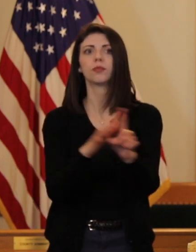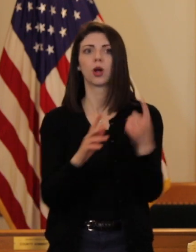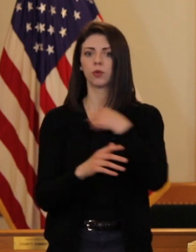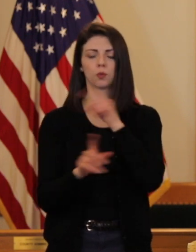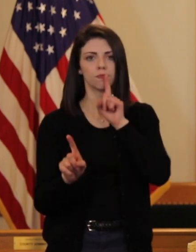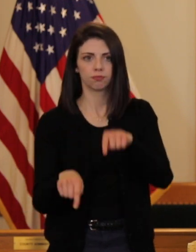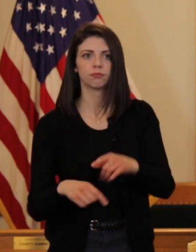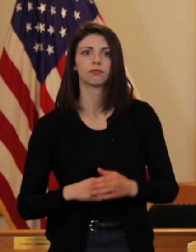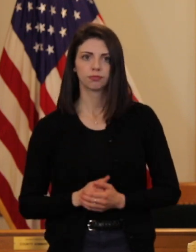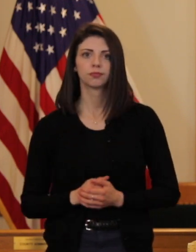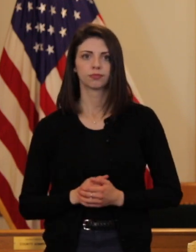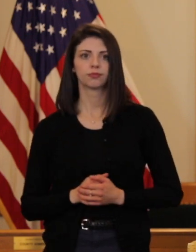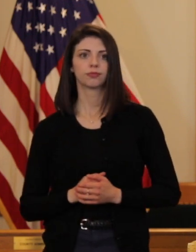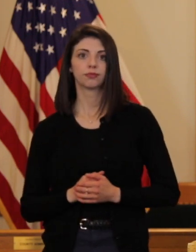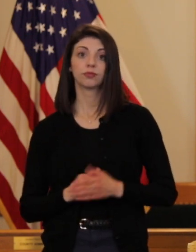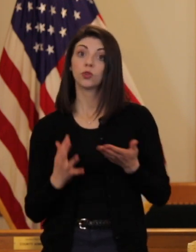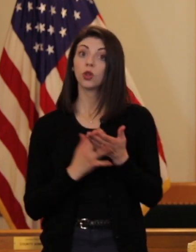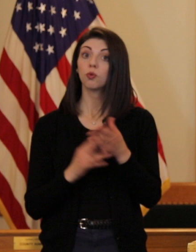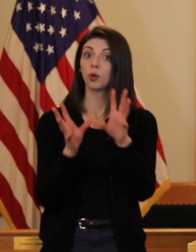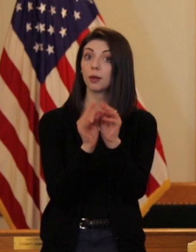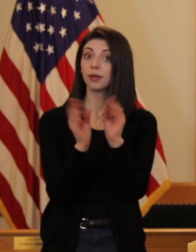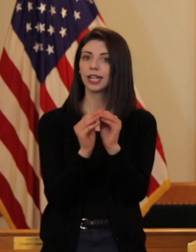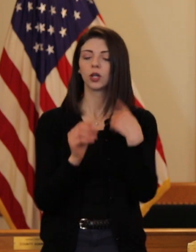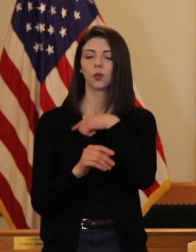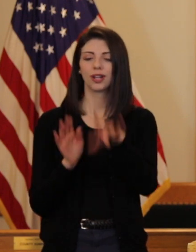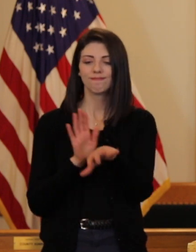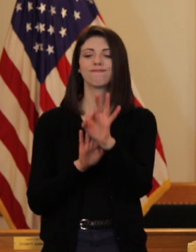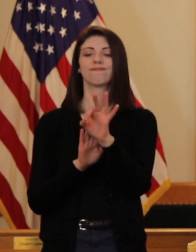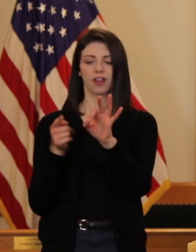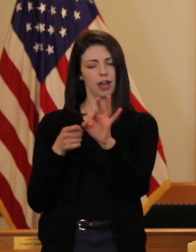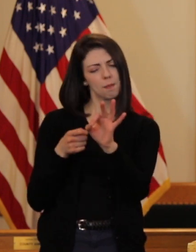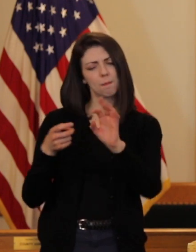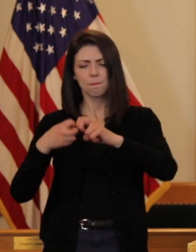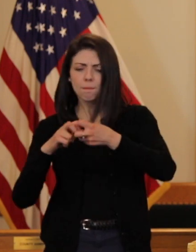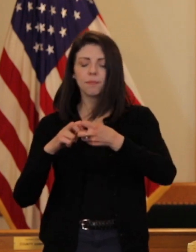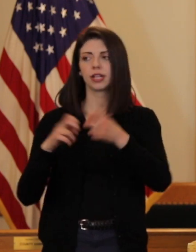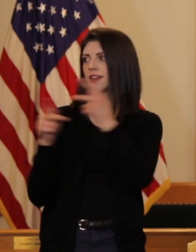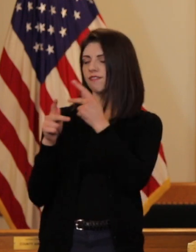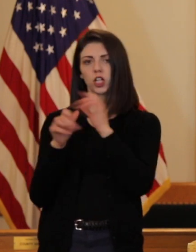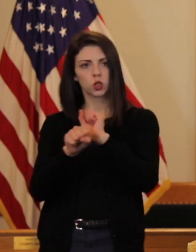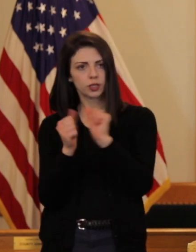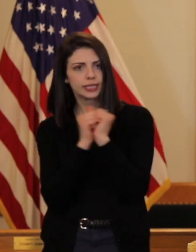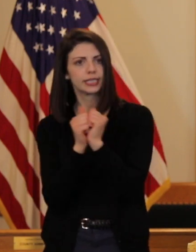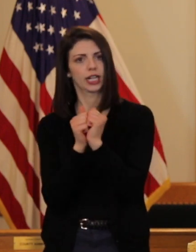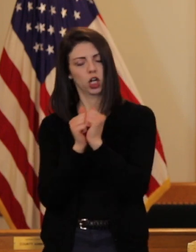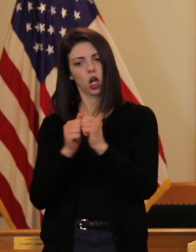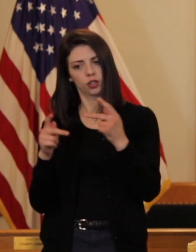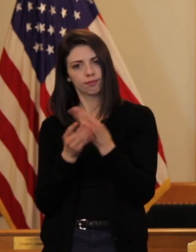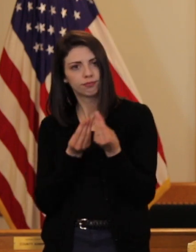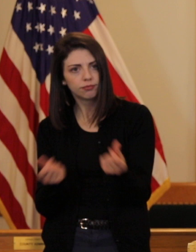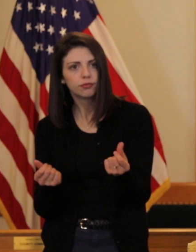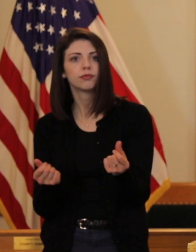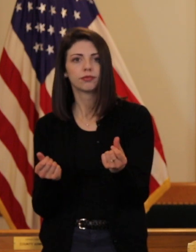these meetings, we've been able to identify logistical problems, work together on solutions, and be proactive in